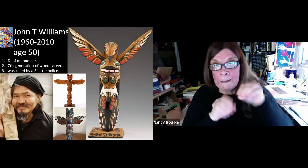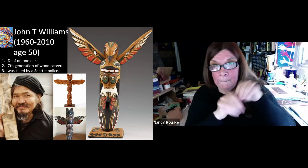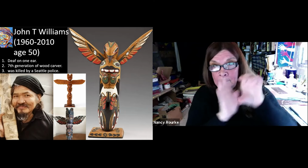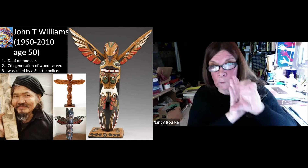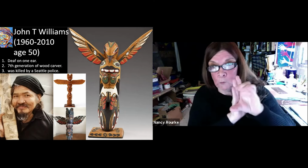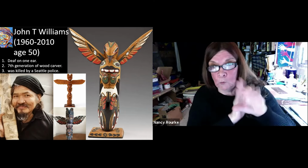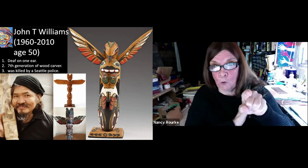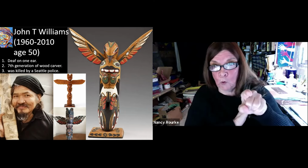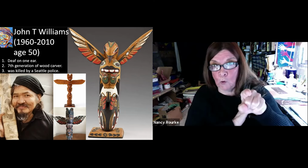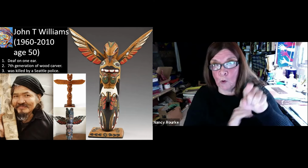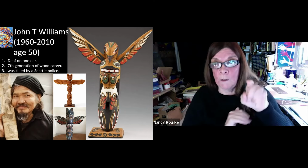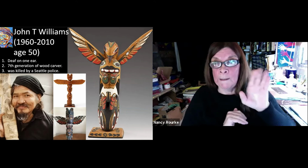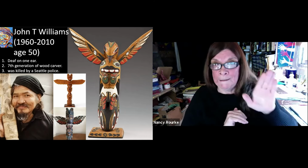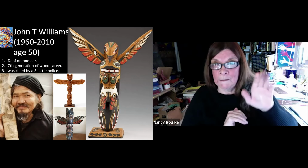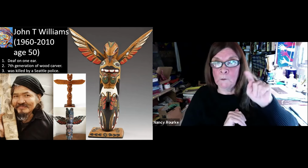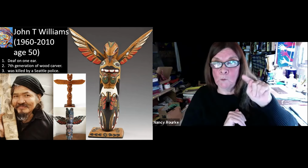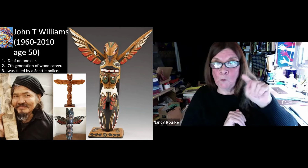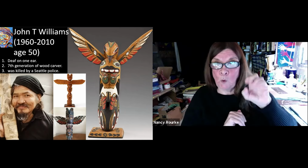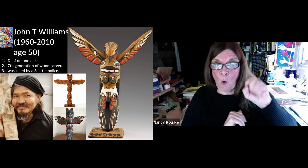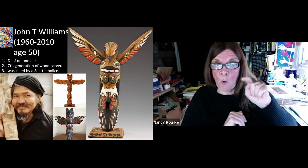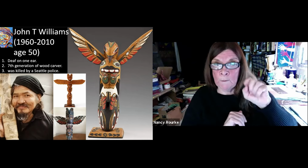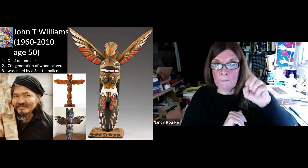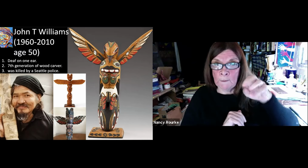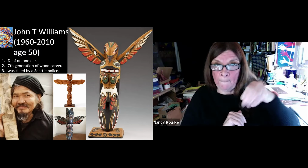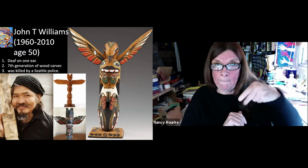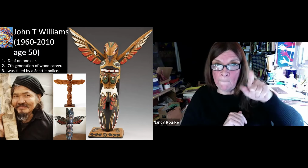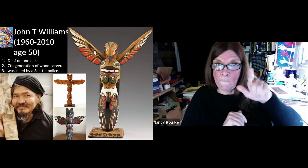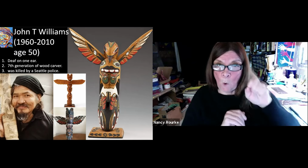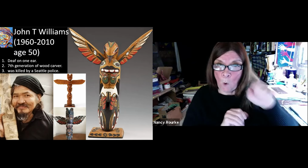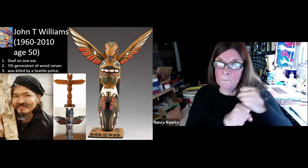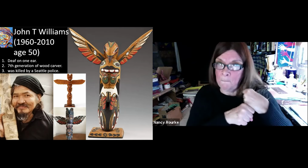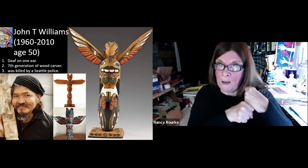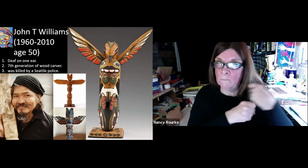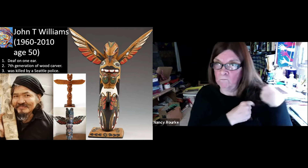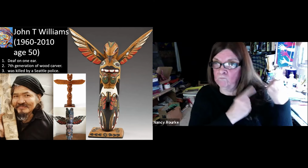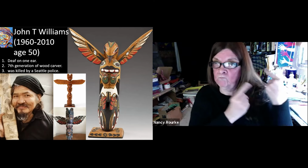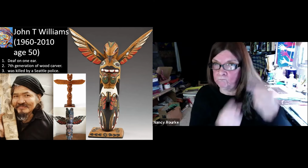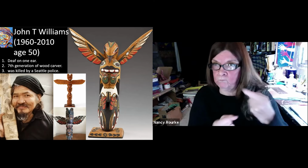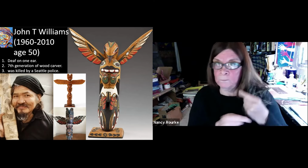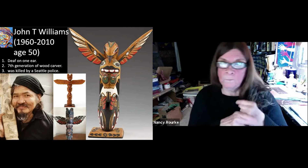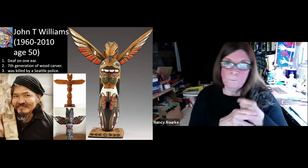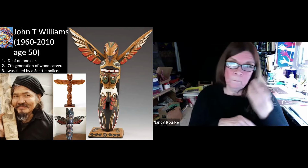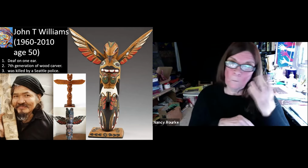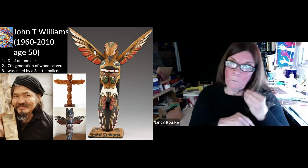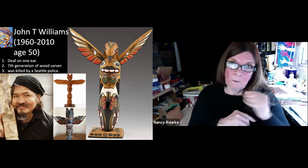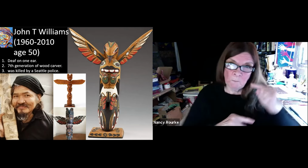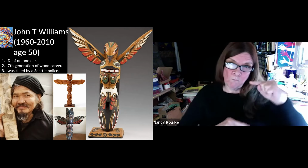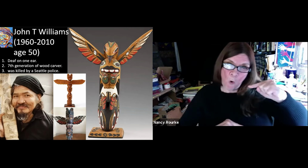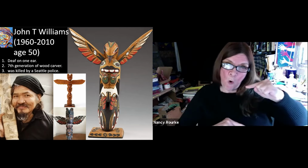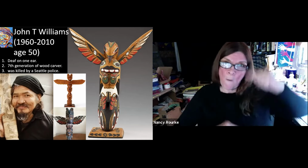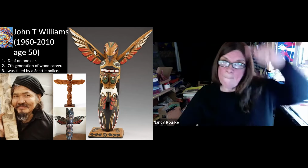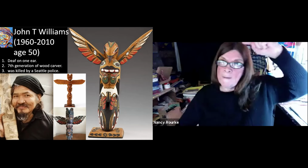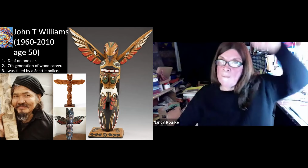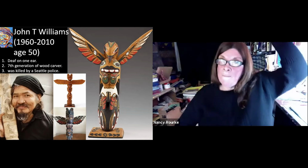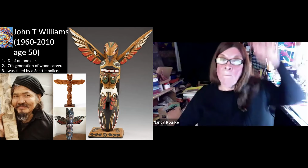Now you can see there are some beautiful totem poles in the images that I have on the share. Those are totem